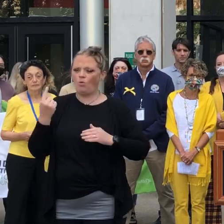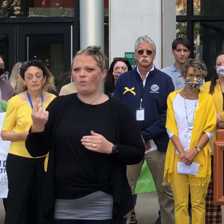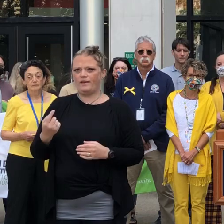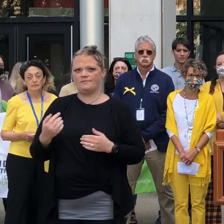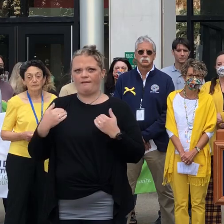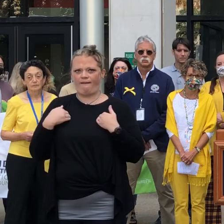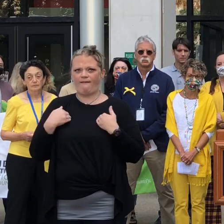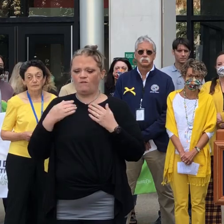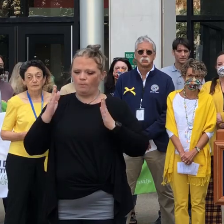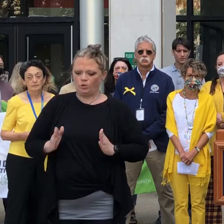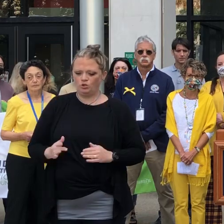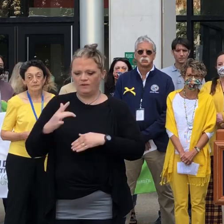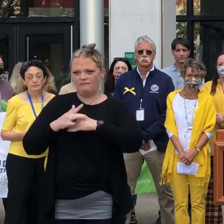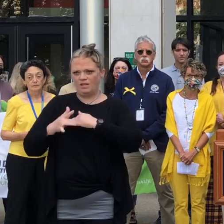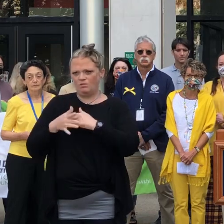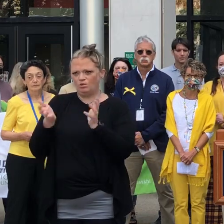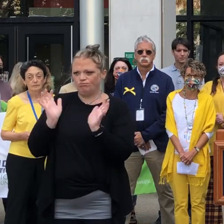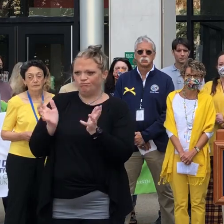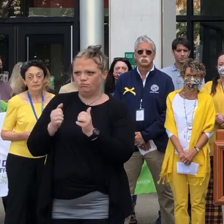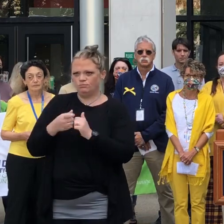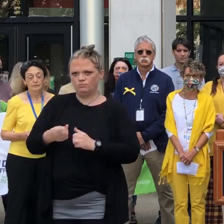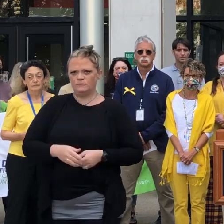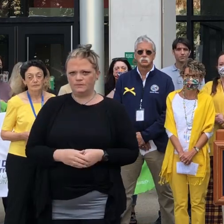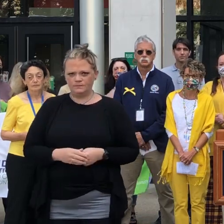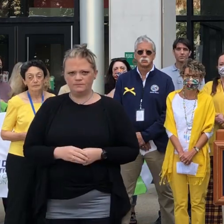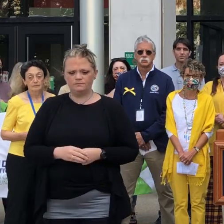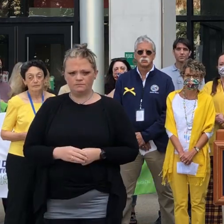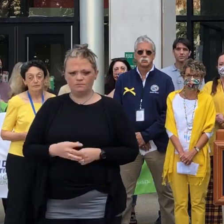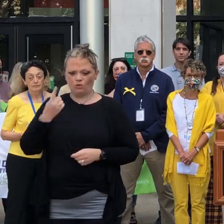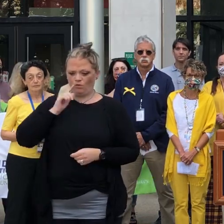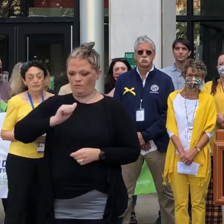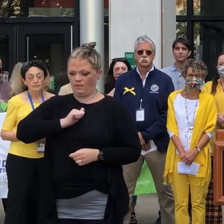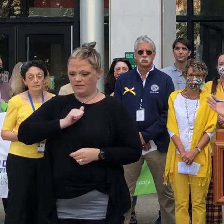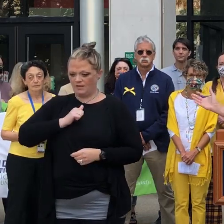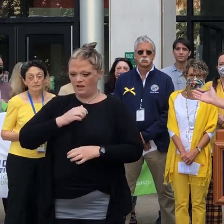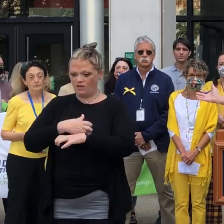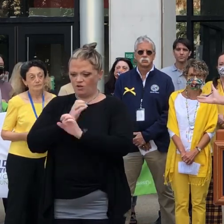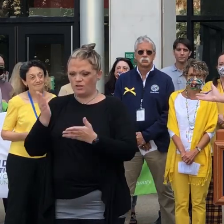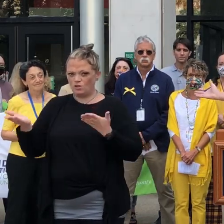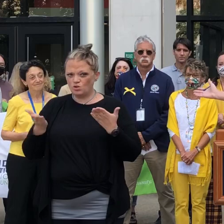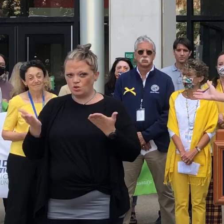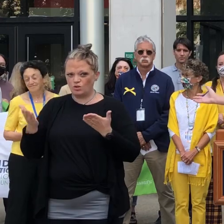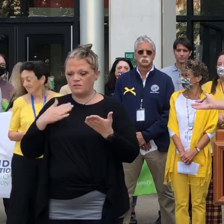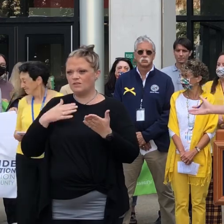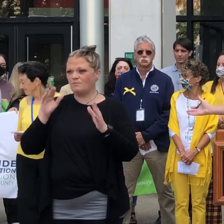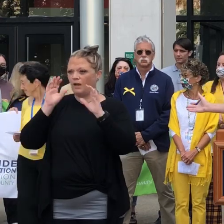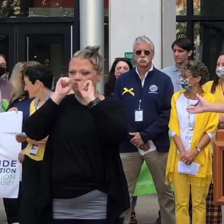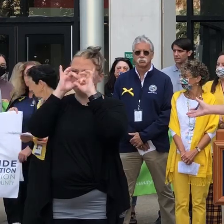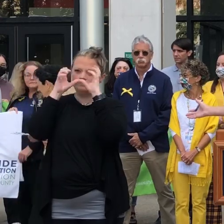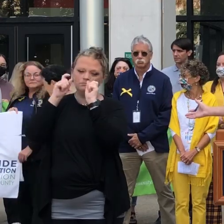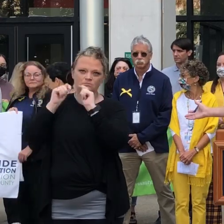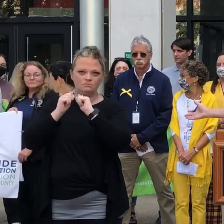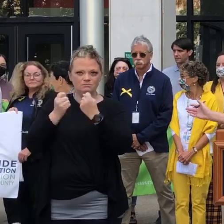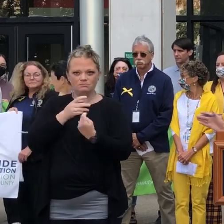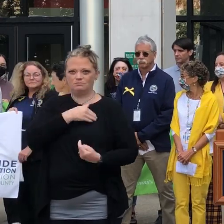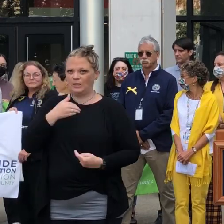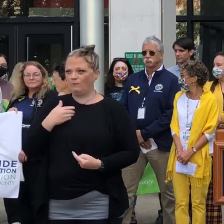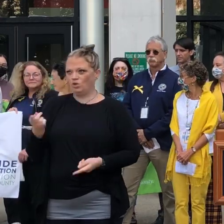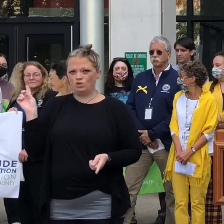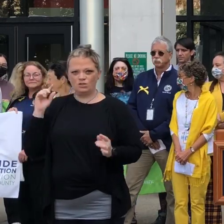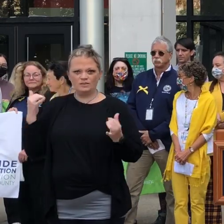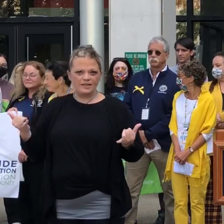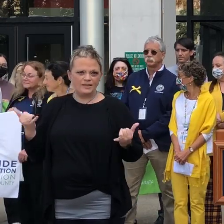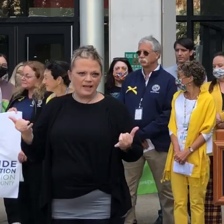somebody that there's available to speak with you. And on behalf of myself at Crisis Services, my amazing team members that are here